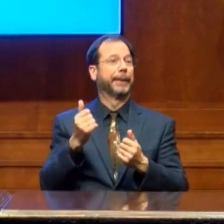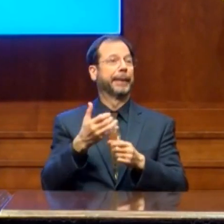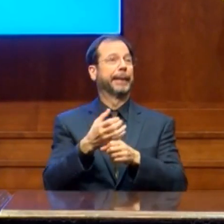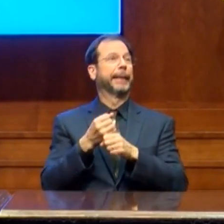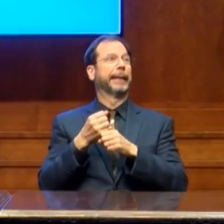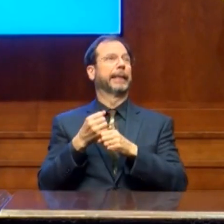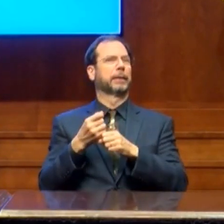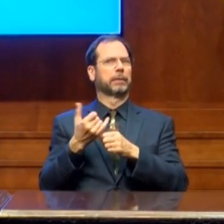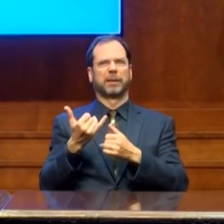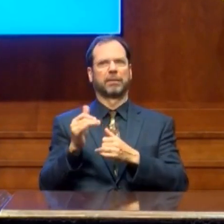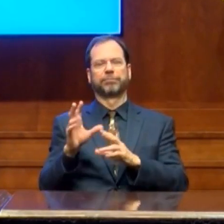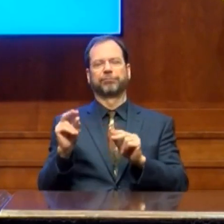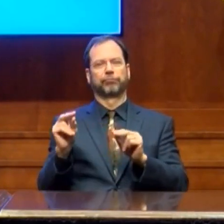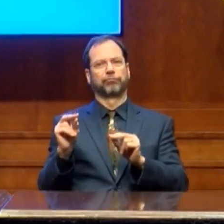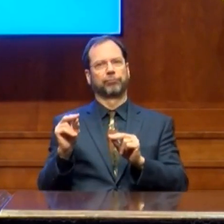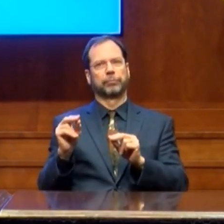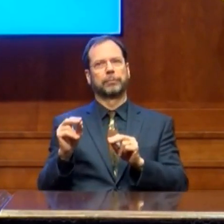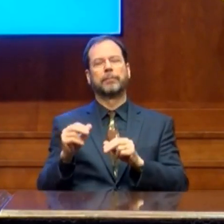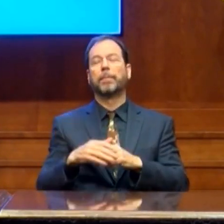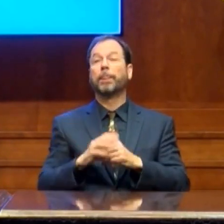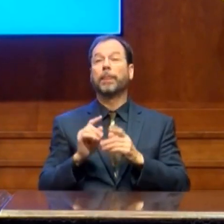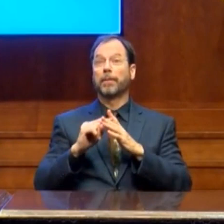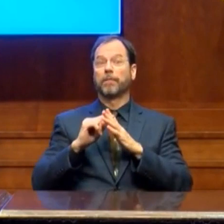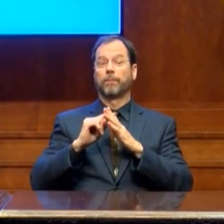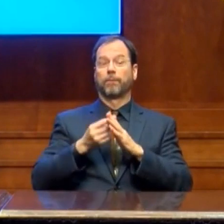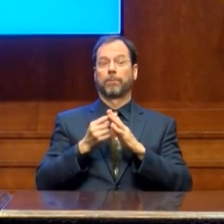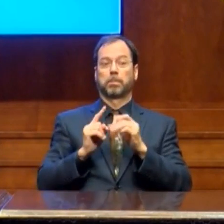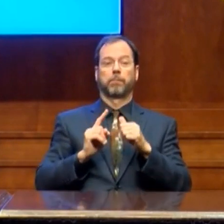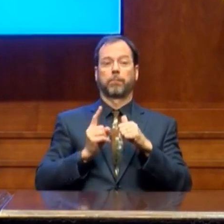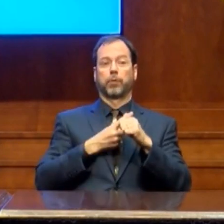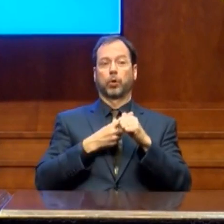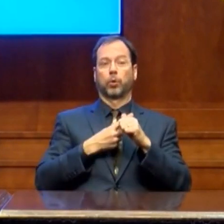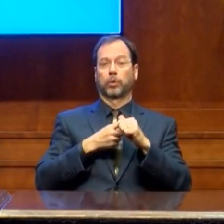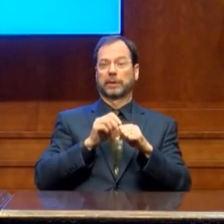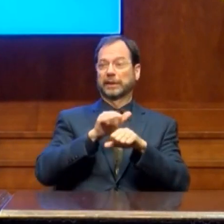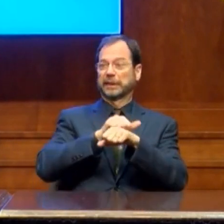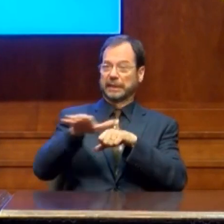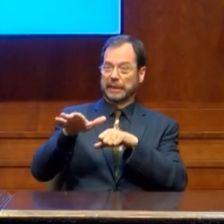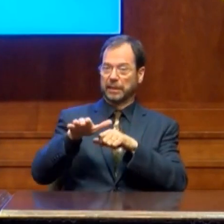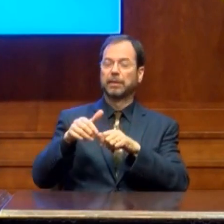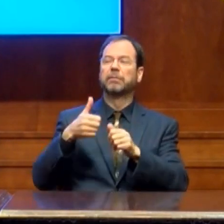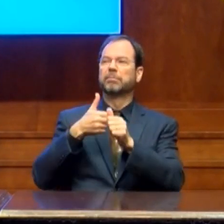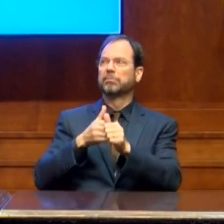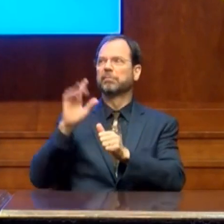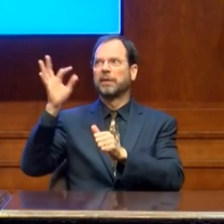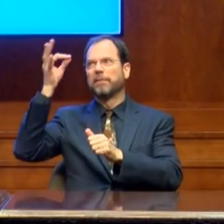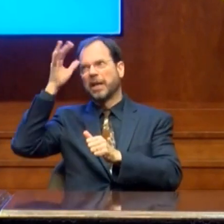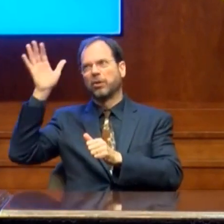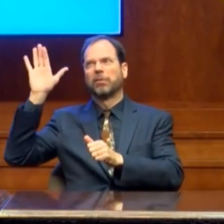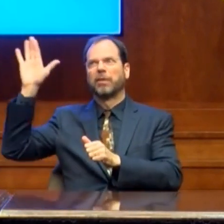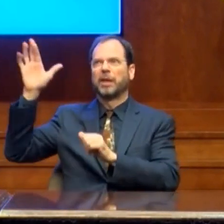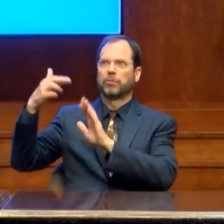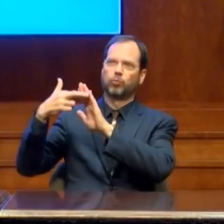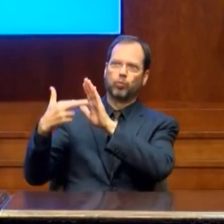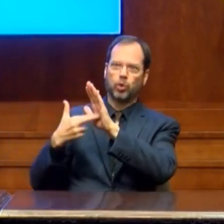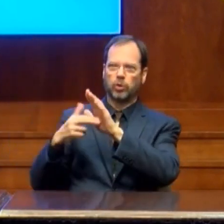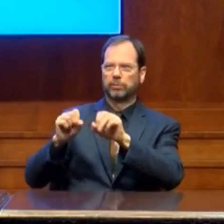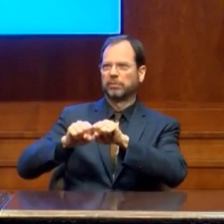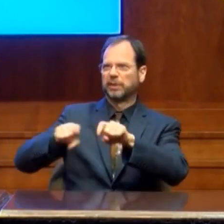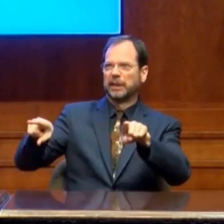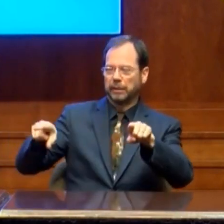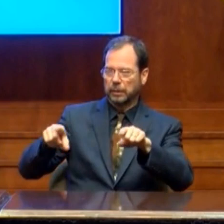everybody is going to have access to it right now. The initial deployment, again, is based largely upon federal